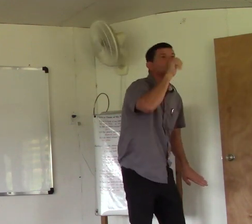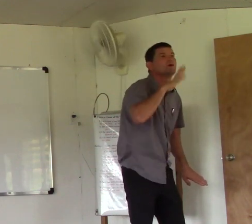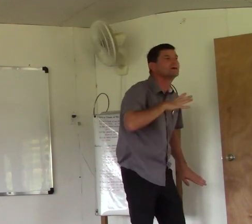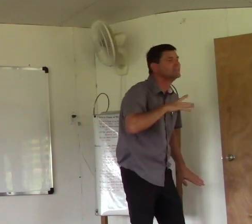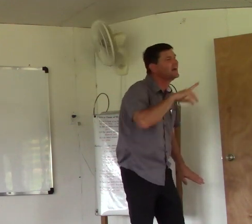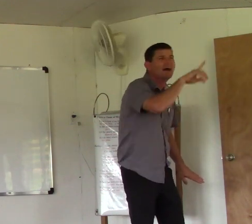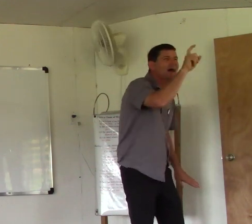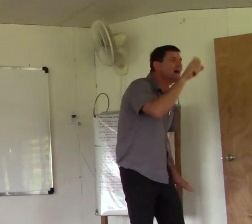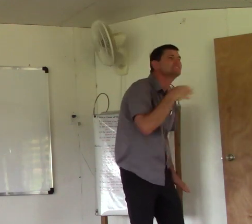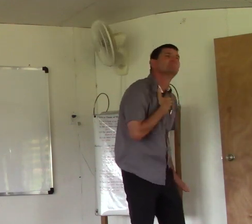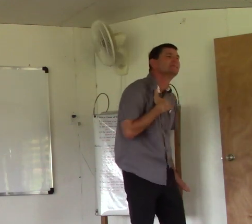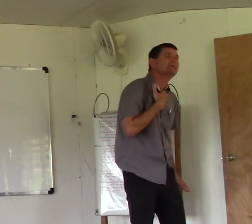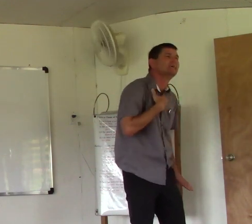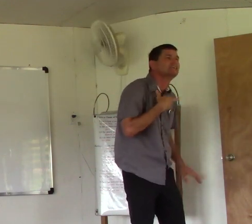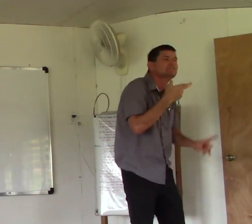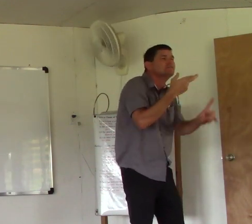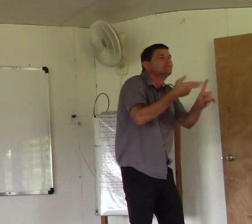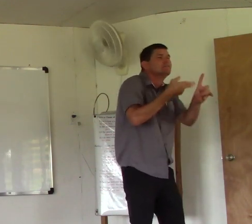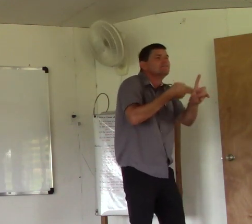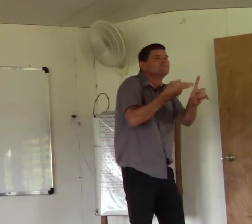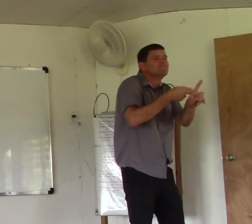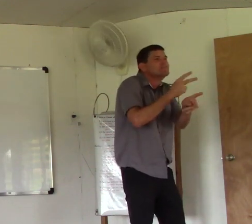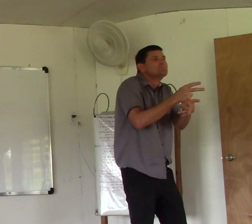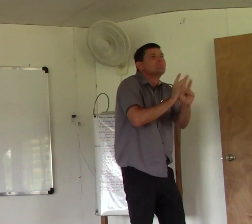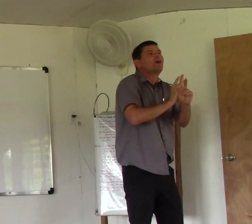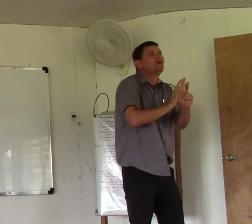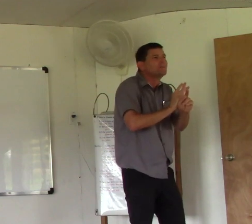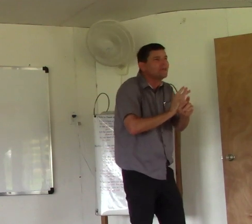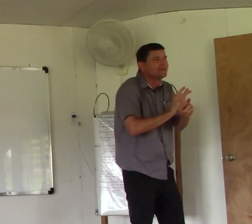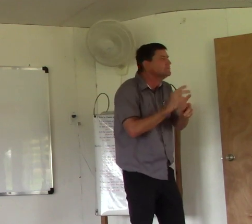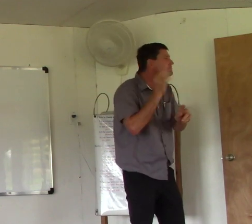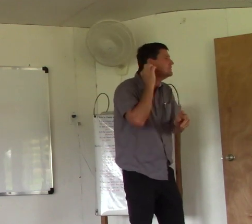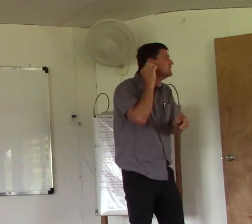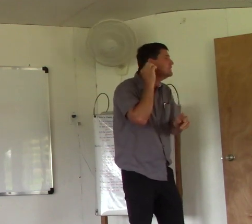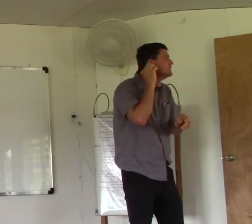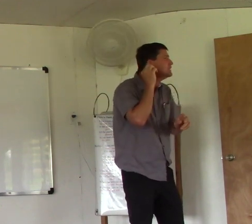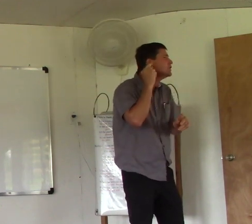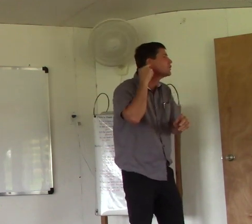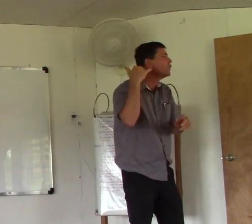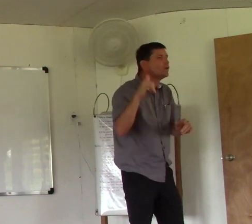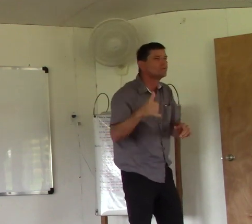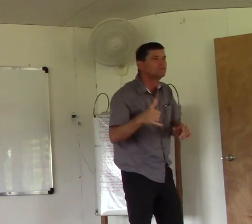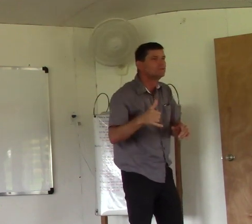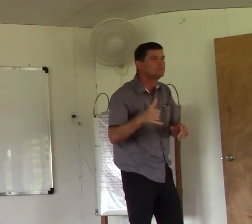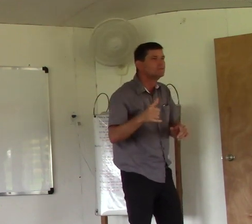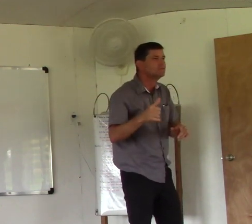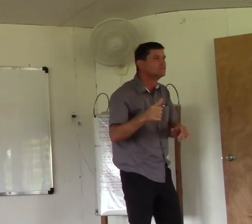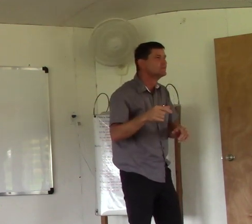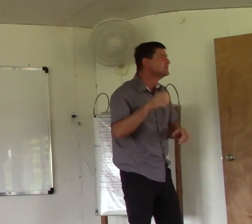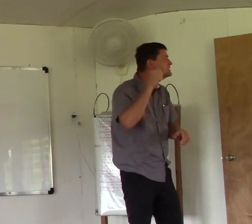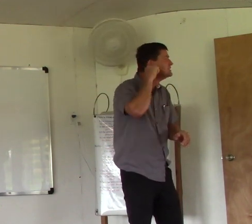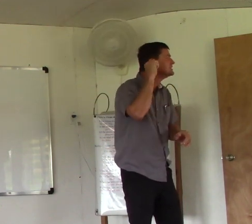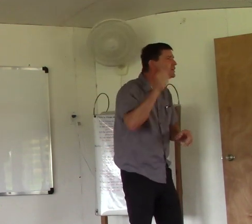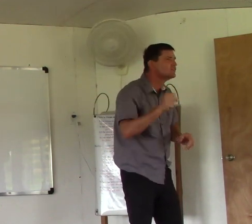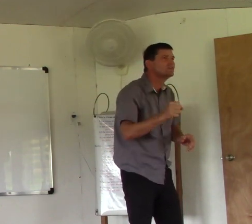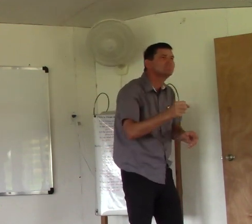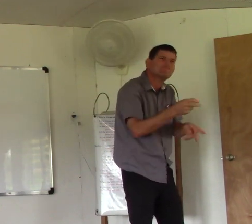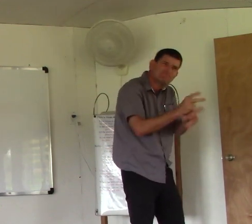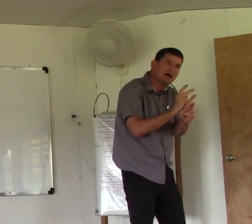woman, ask, please, borrow me gold, silver,